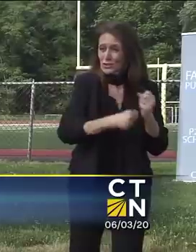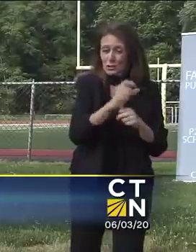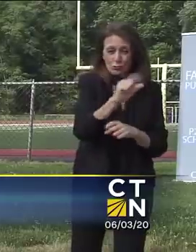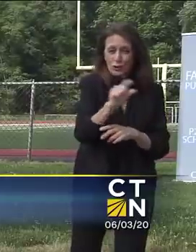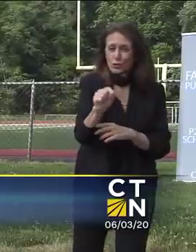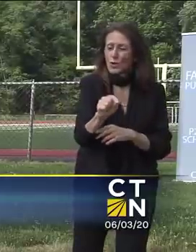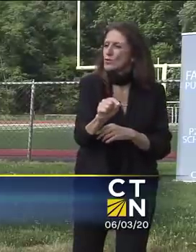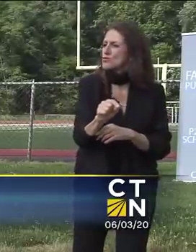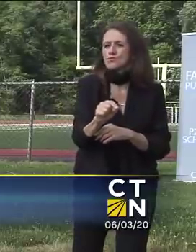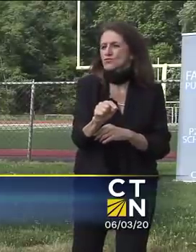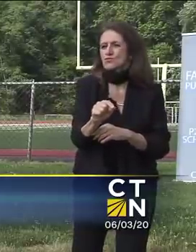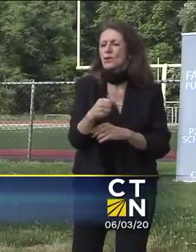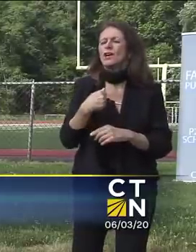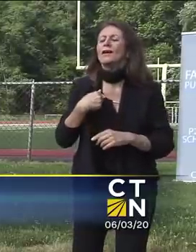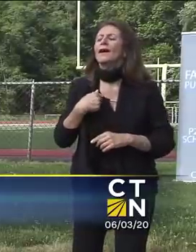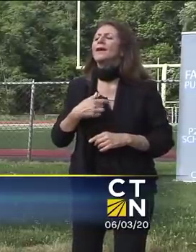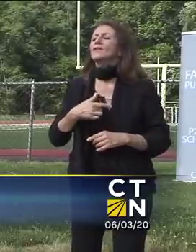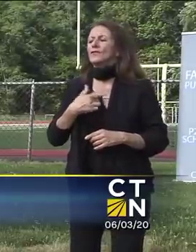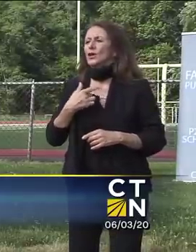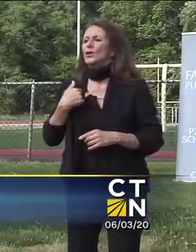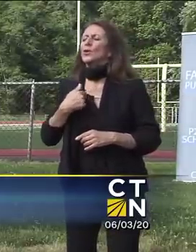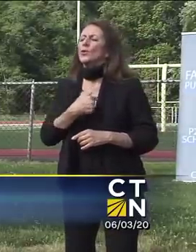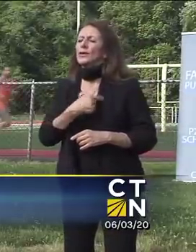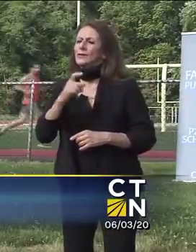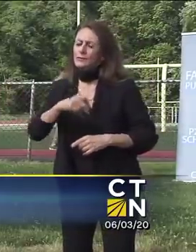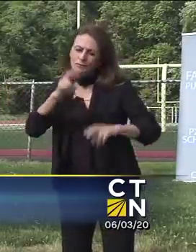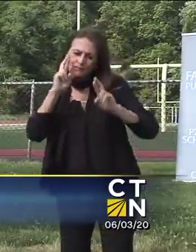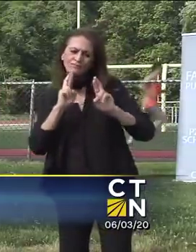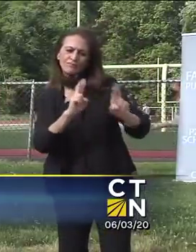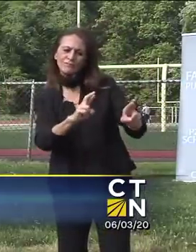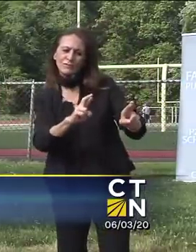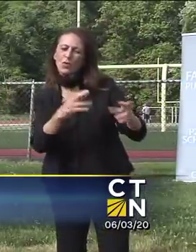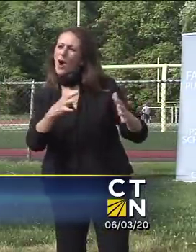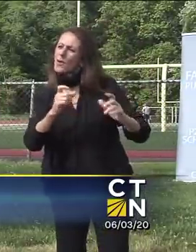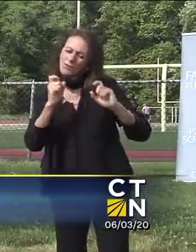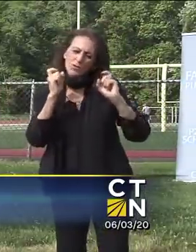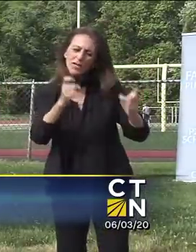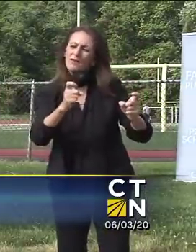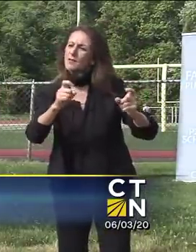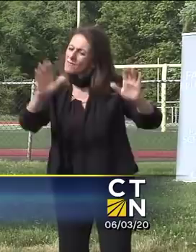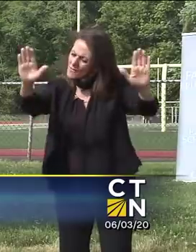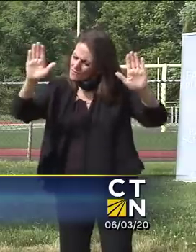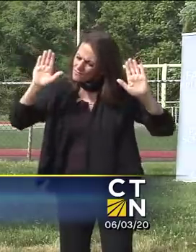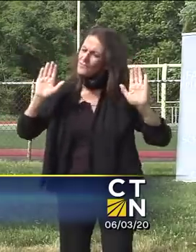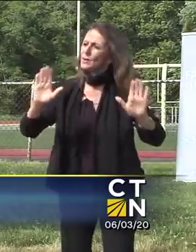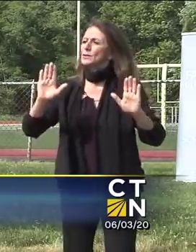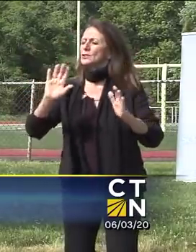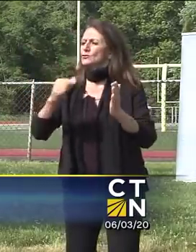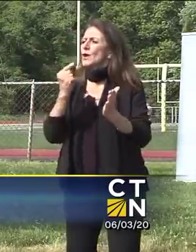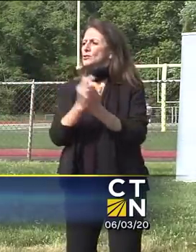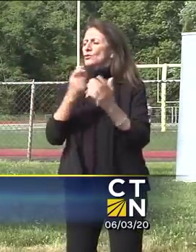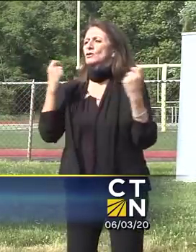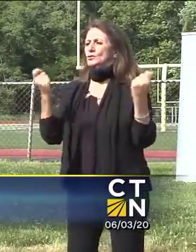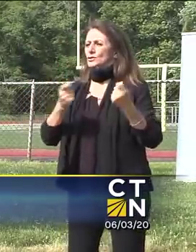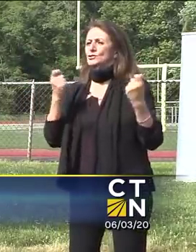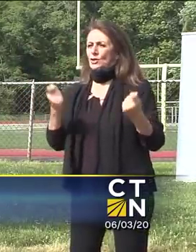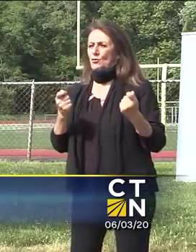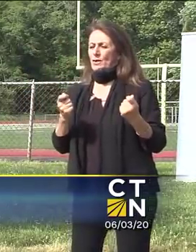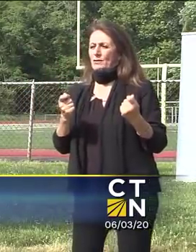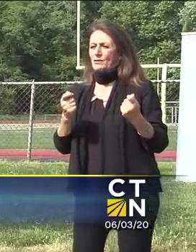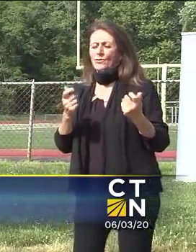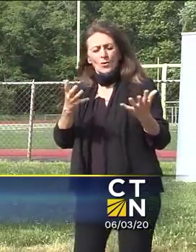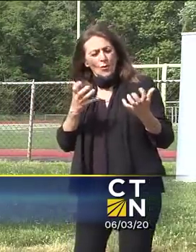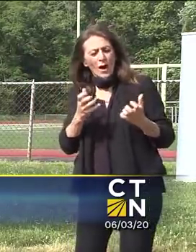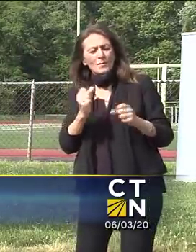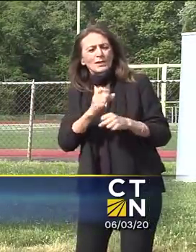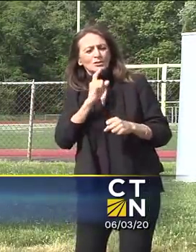owe it to them to deliver on as great of a graduation ceremony as possible that can best